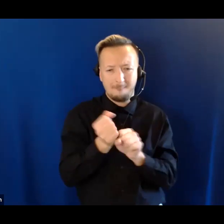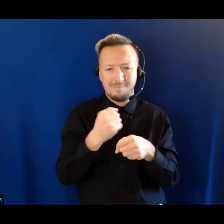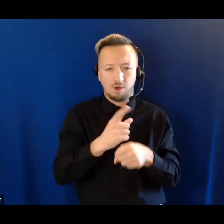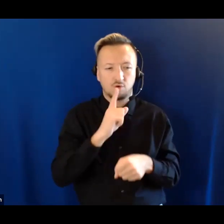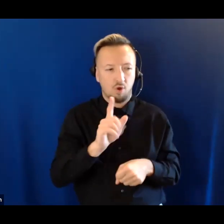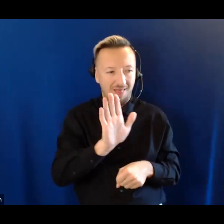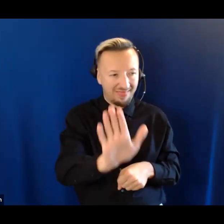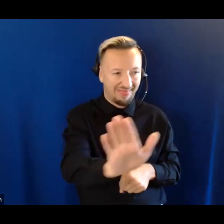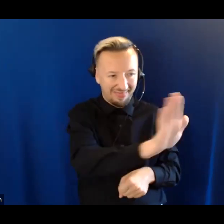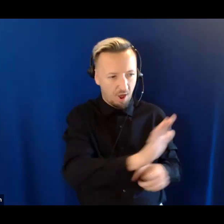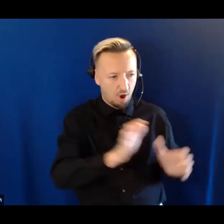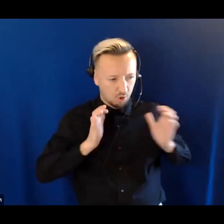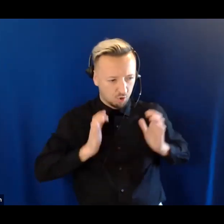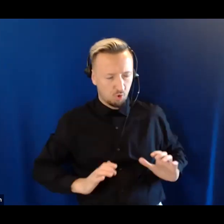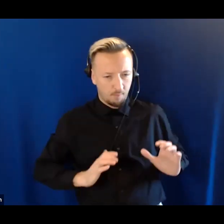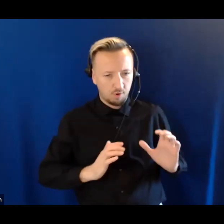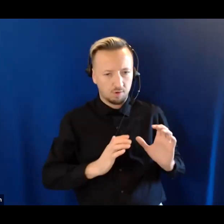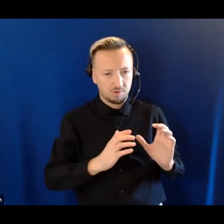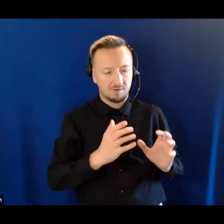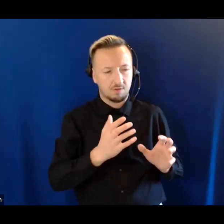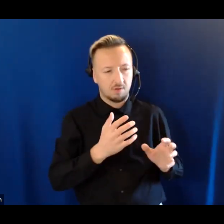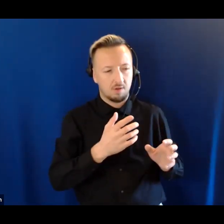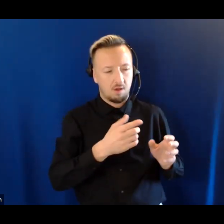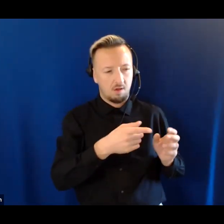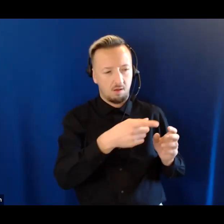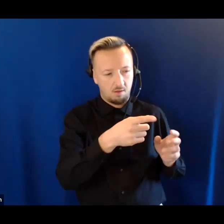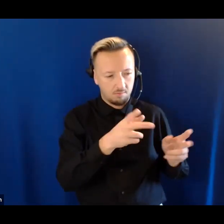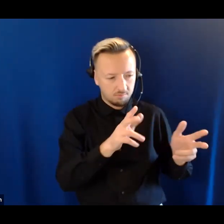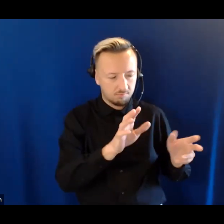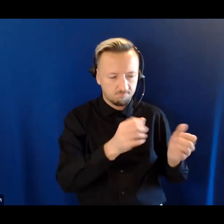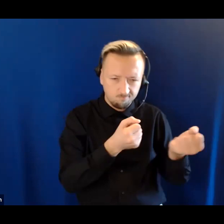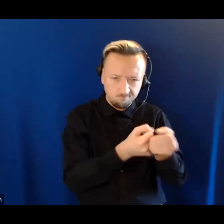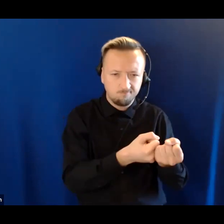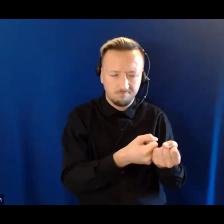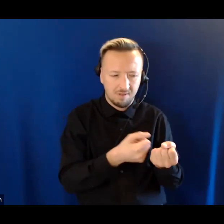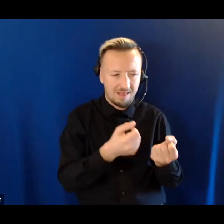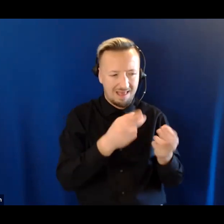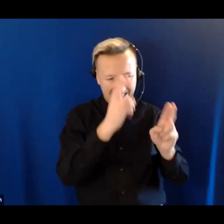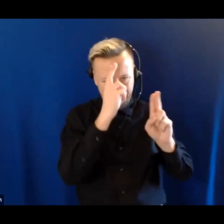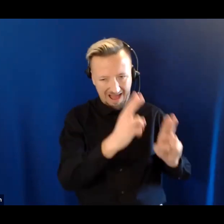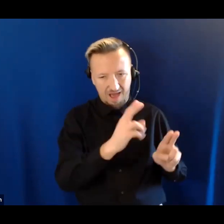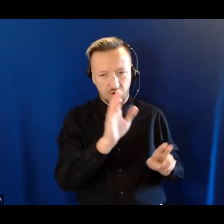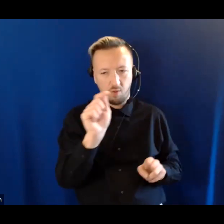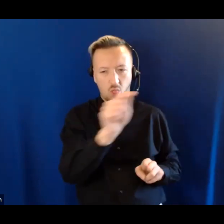their services and how, they can best honor that decision making.